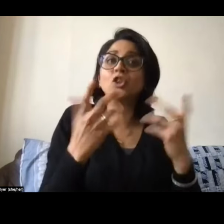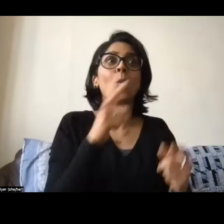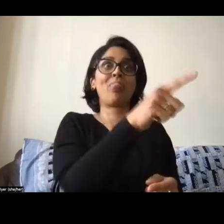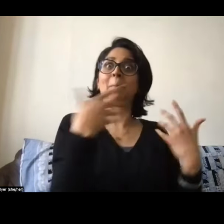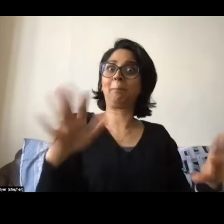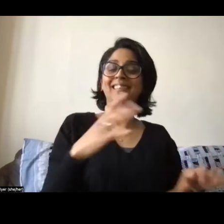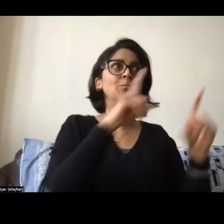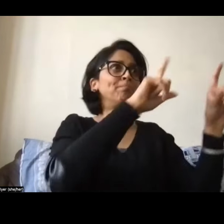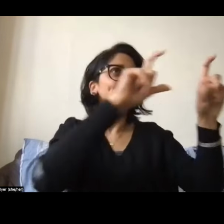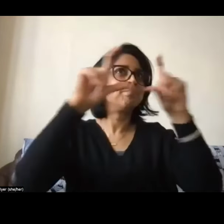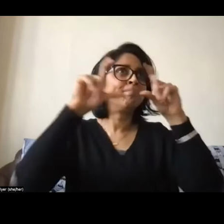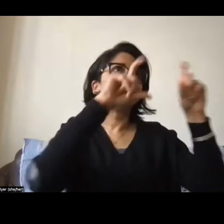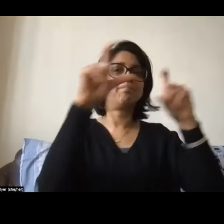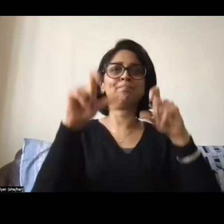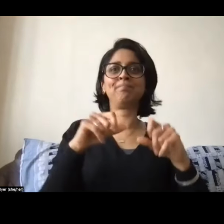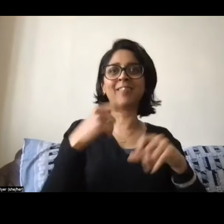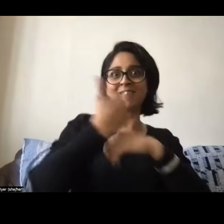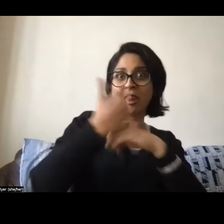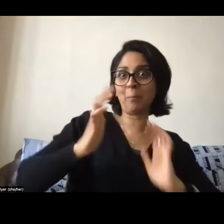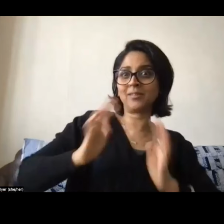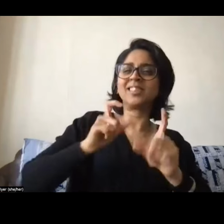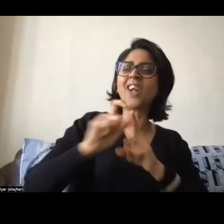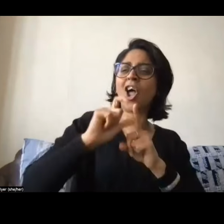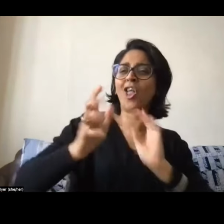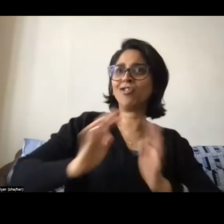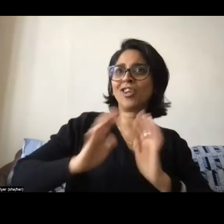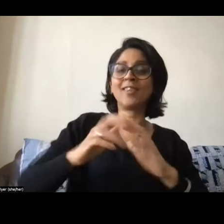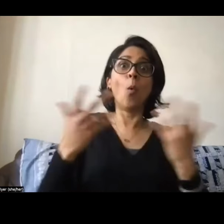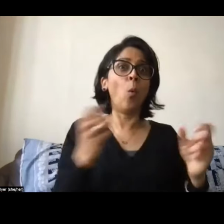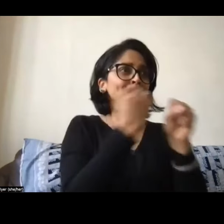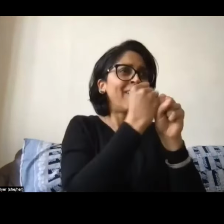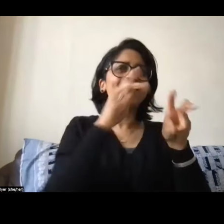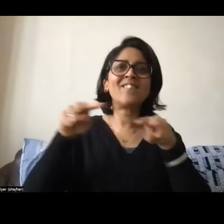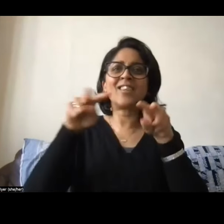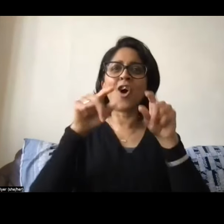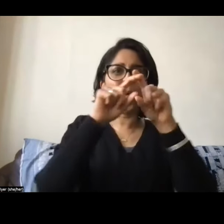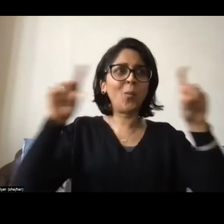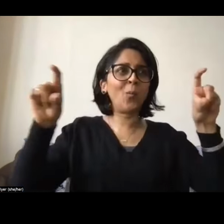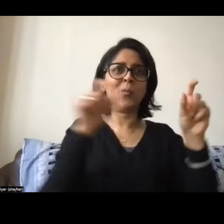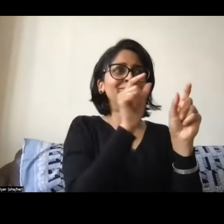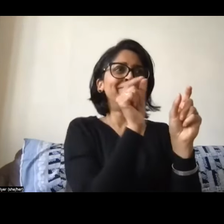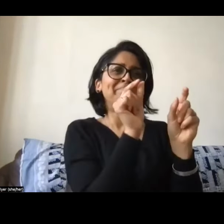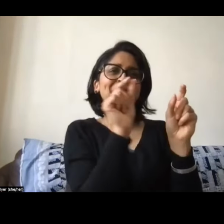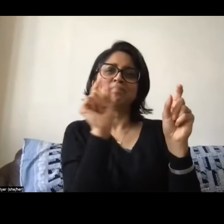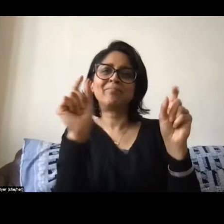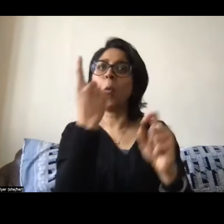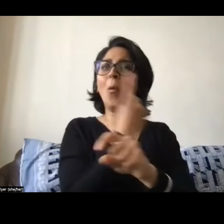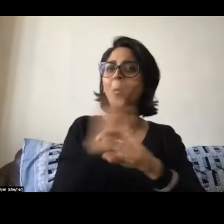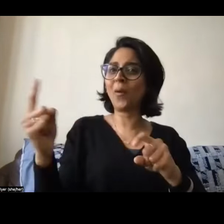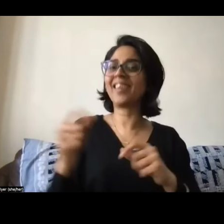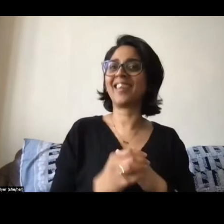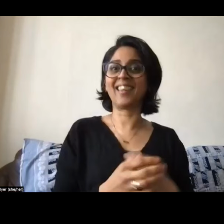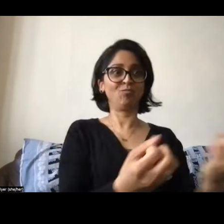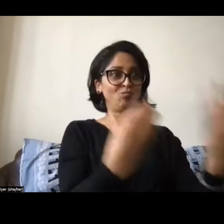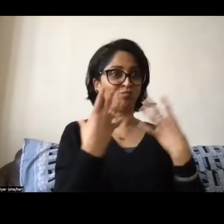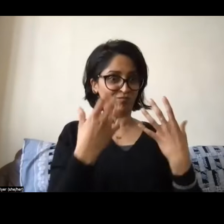week. I wanted really to have a flavor of their everyday life. So I asked them to take photographs and take videos of themselves, signing about